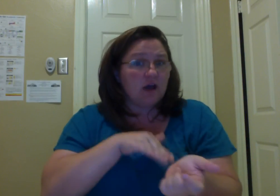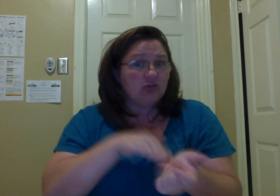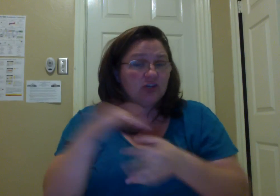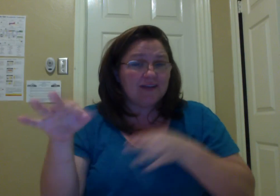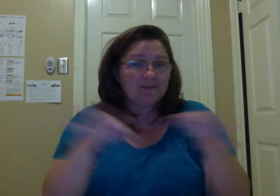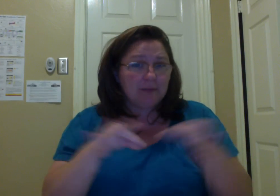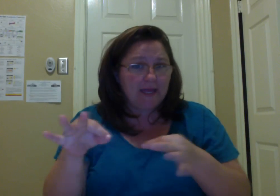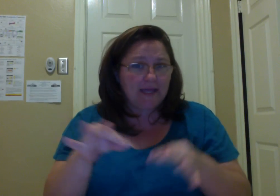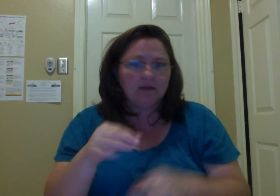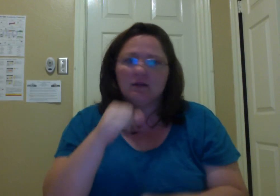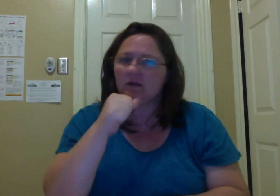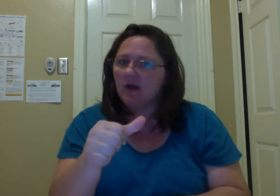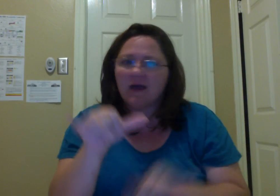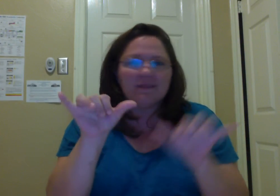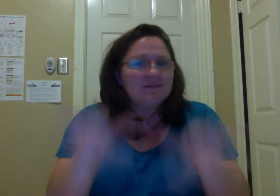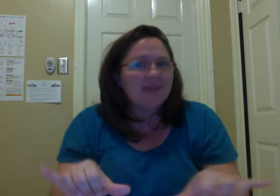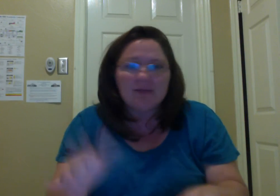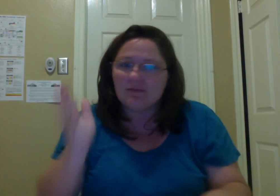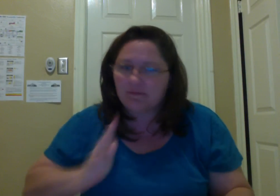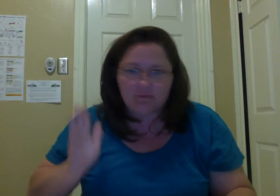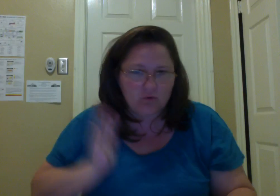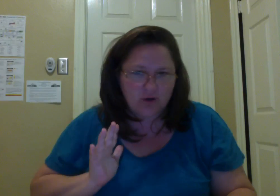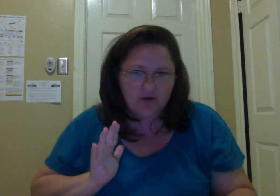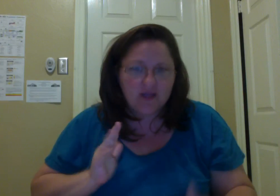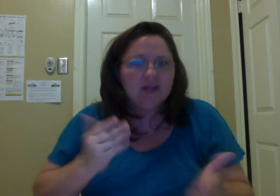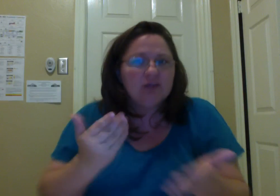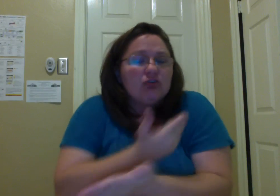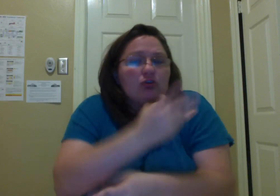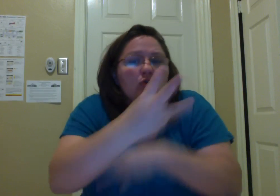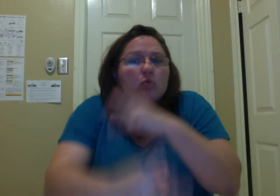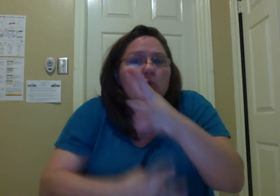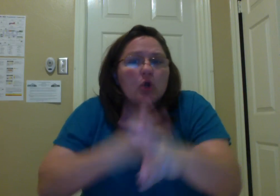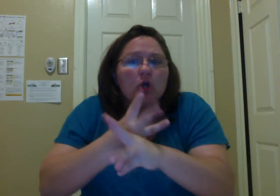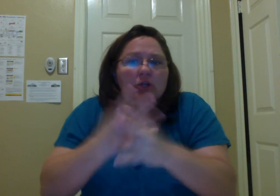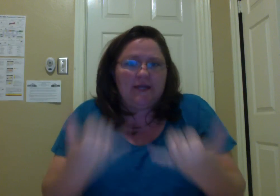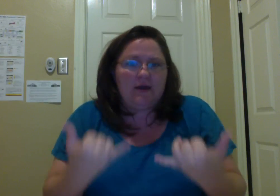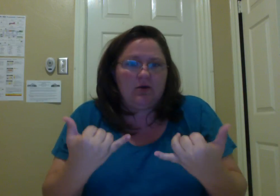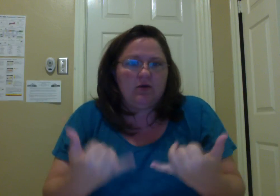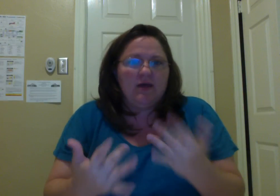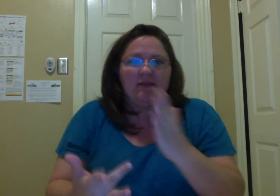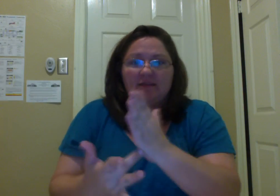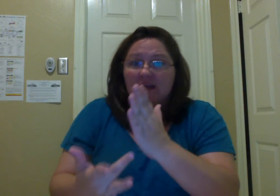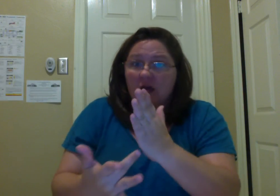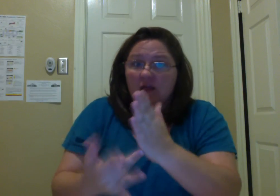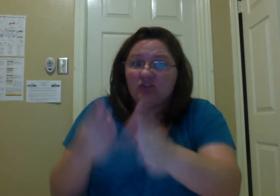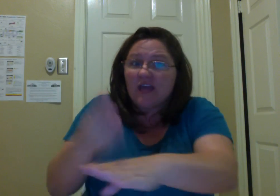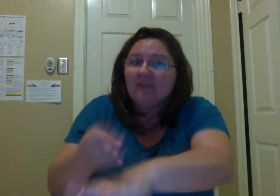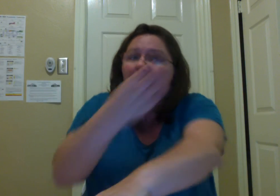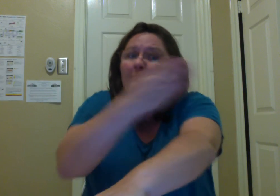doctor explained, not the same as before. It's a new world now. The technology has